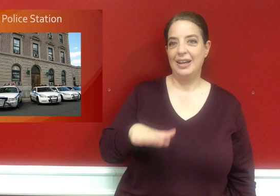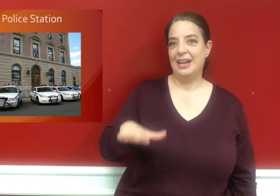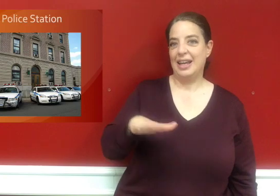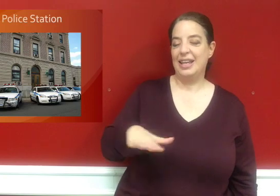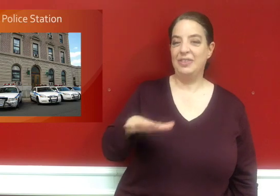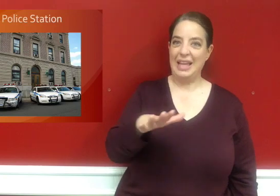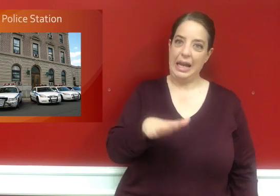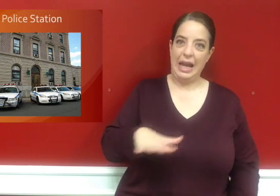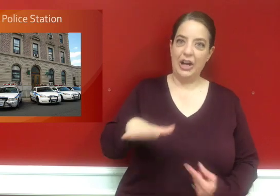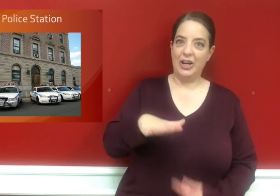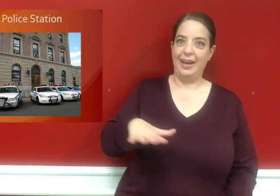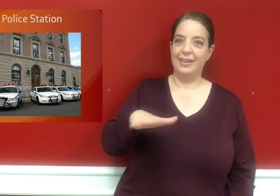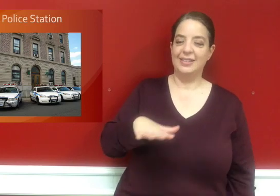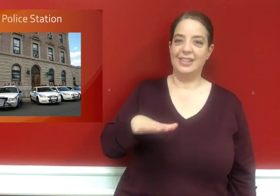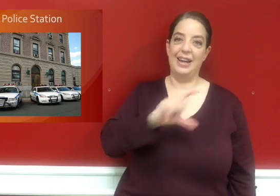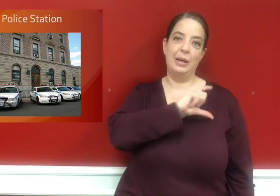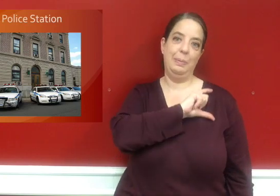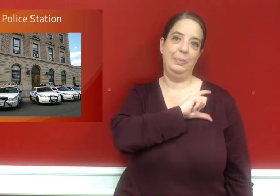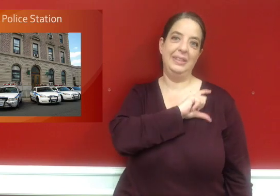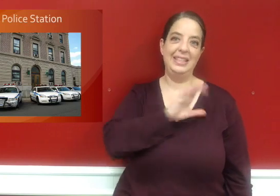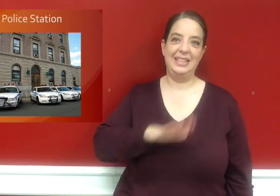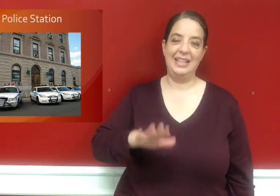kind of give it that area sign, police station.